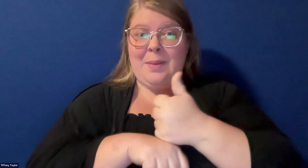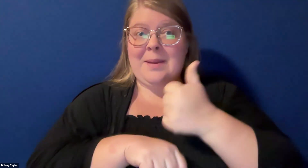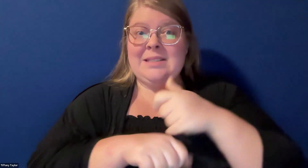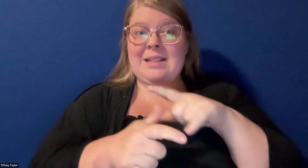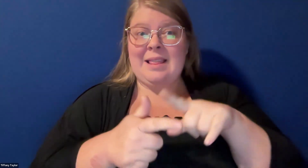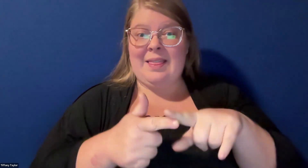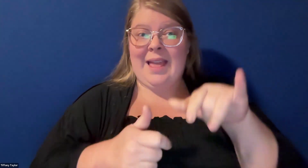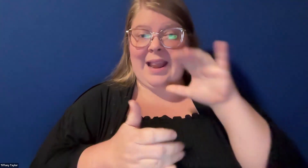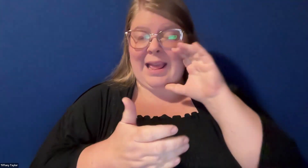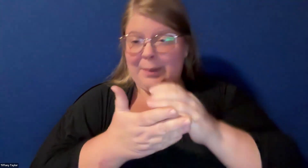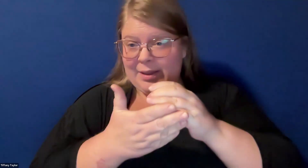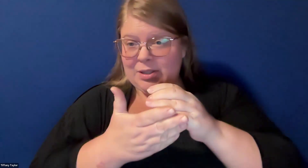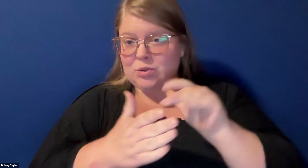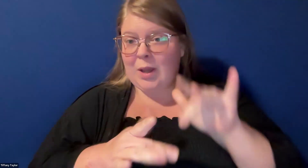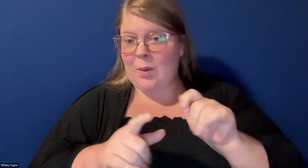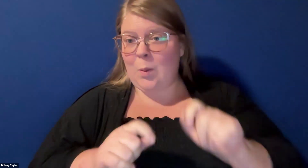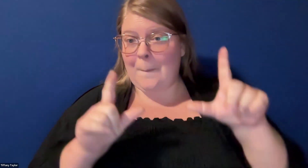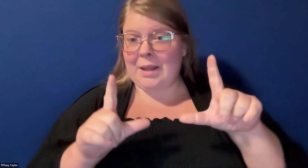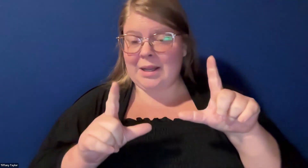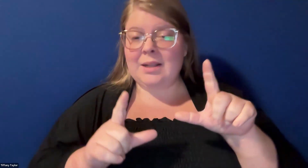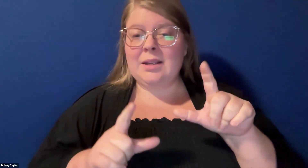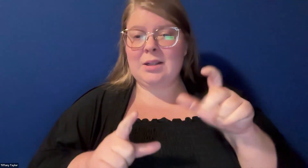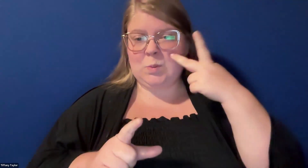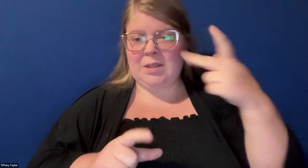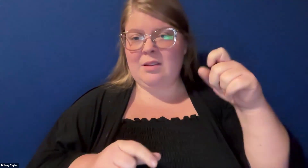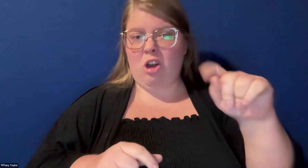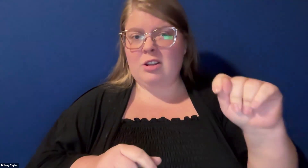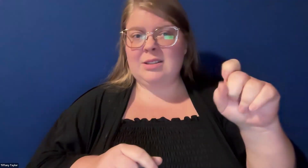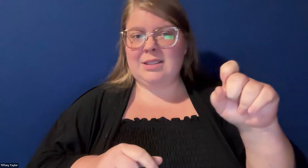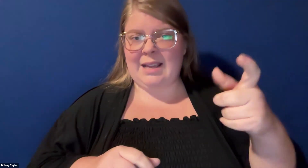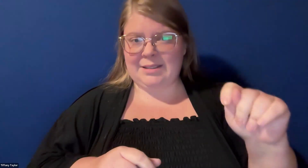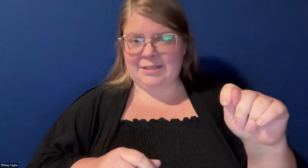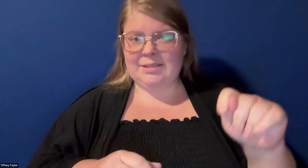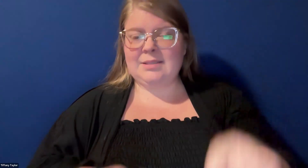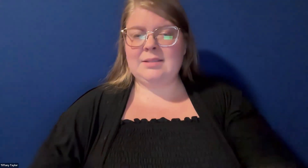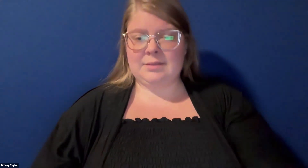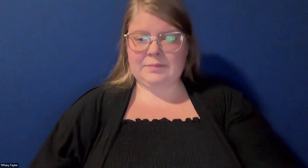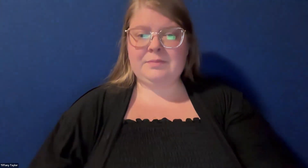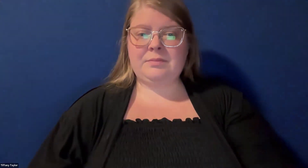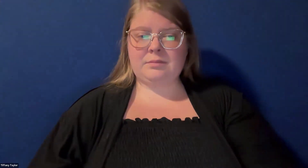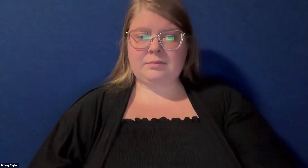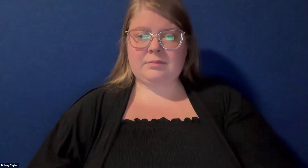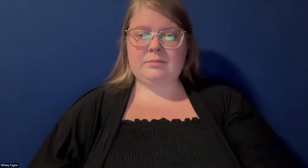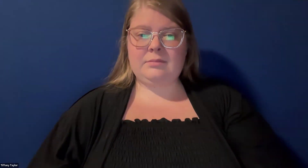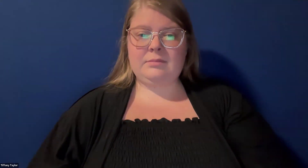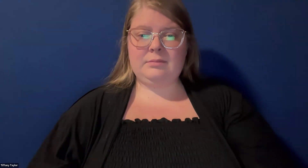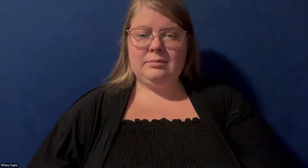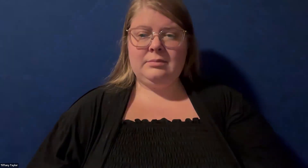So this is the alternative text. So we can also add some here. In this way, we can add some